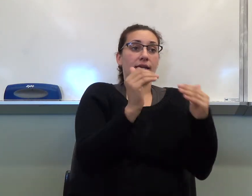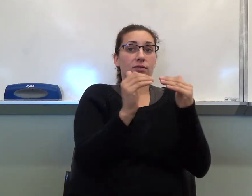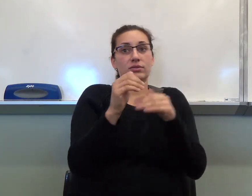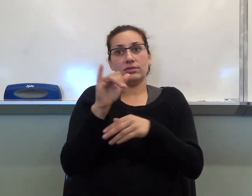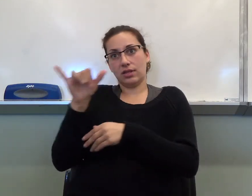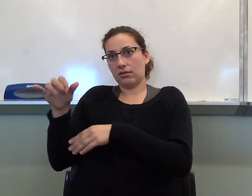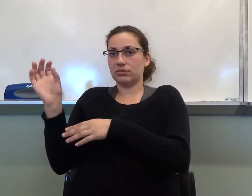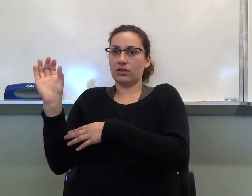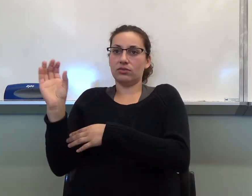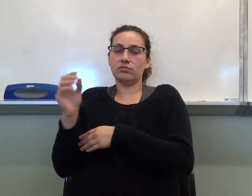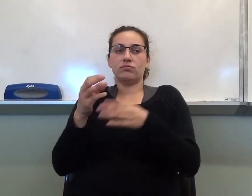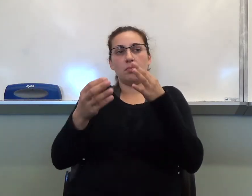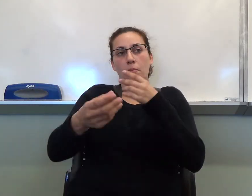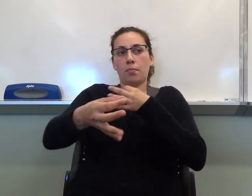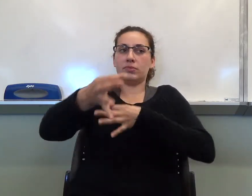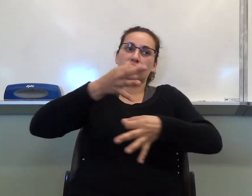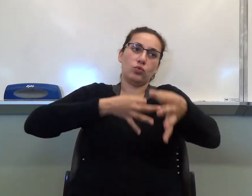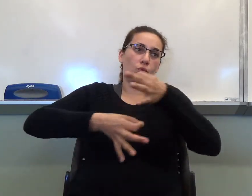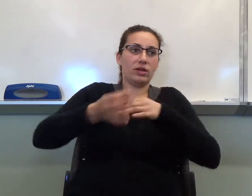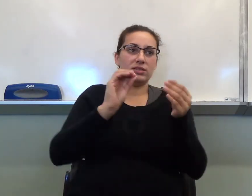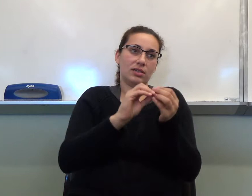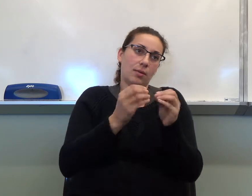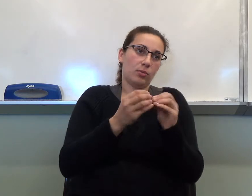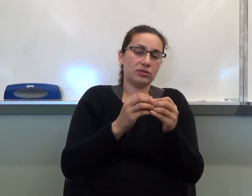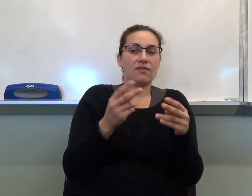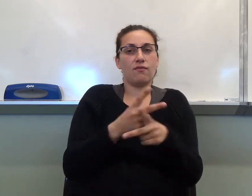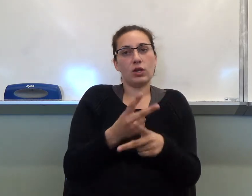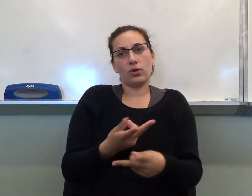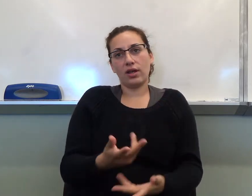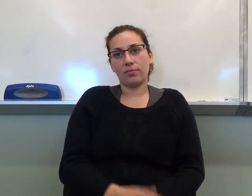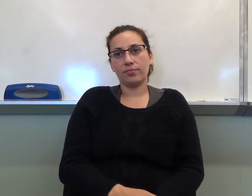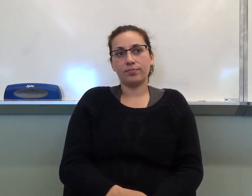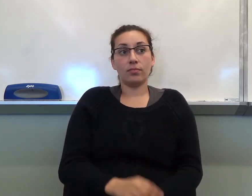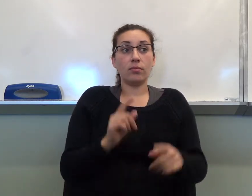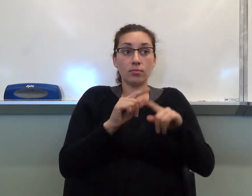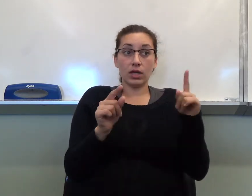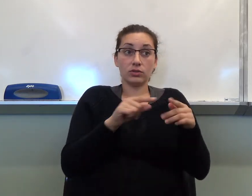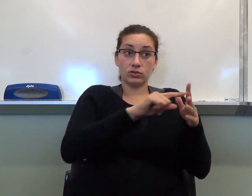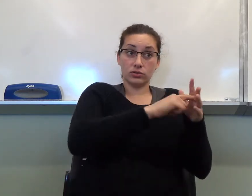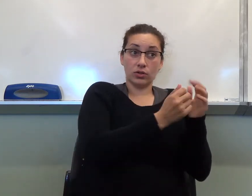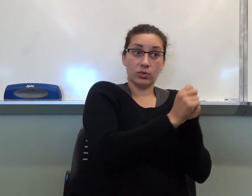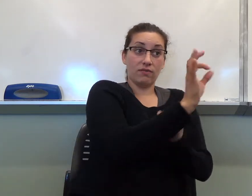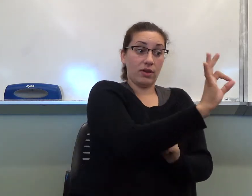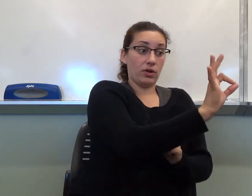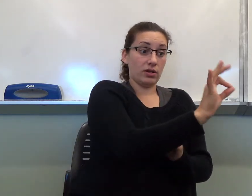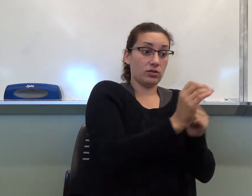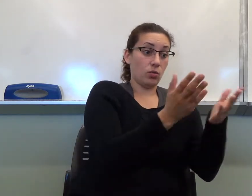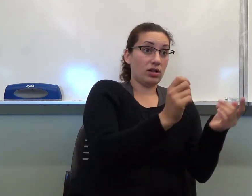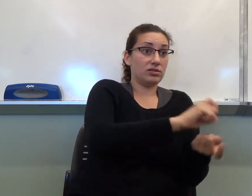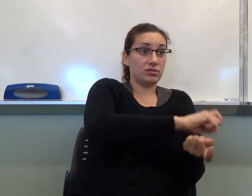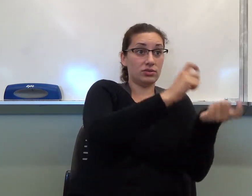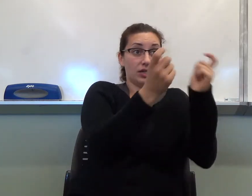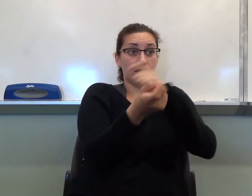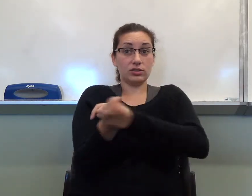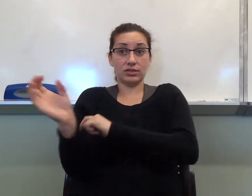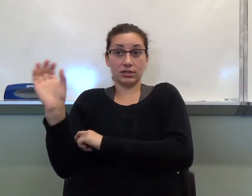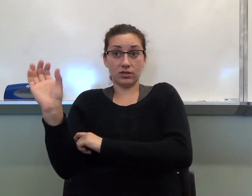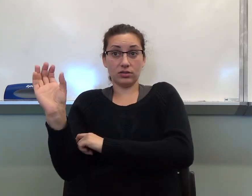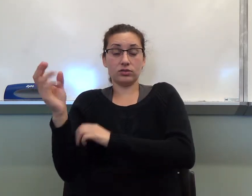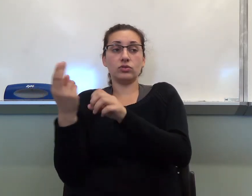plug in the number, figure it out, you got it. On the other hand, if you're starting up with Fahrenheit and you want Celsius, you'd use this formula.